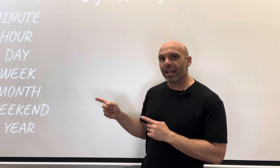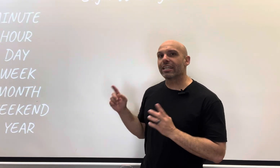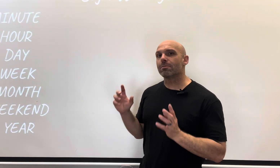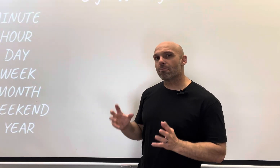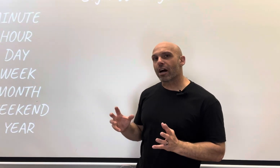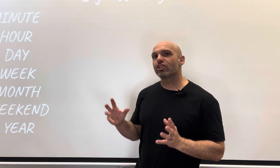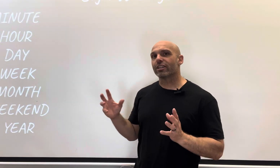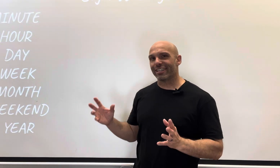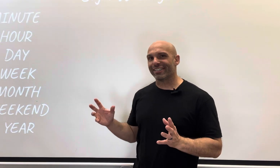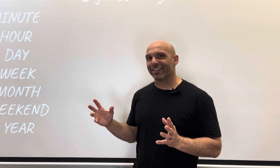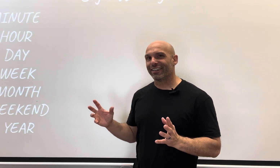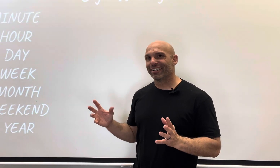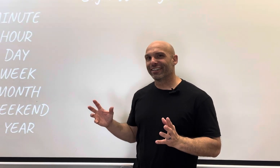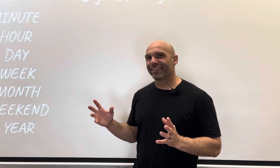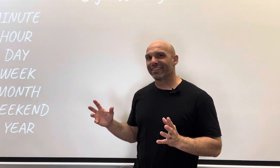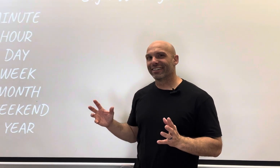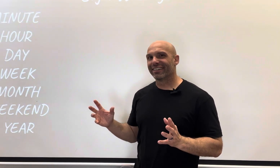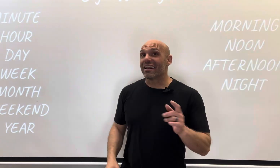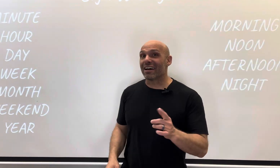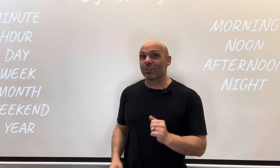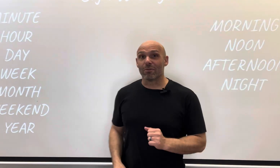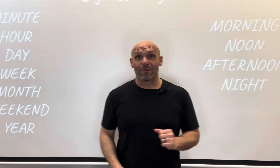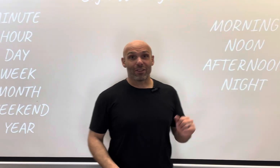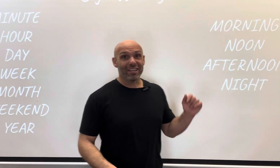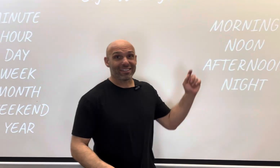it's much easier. Now, do you remember these?